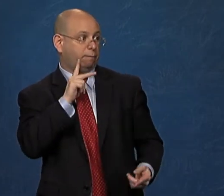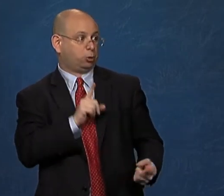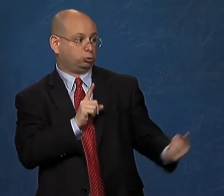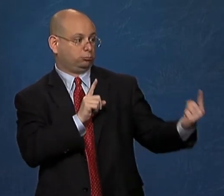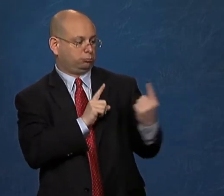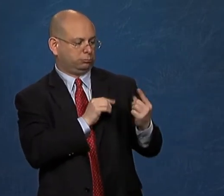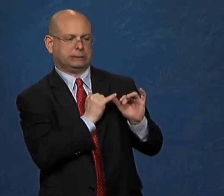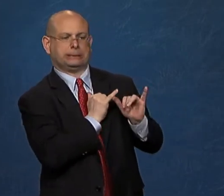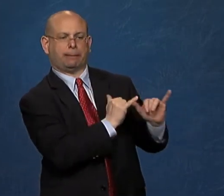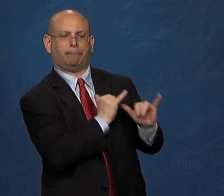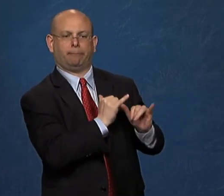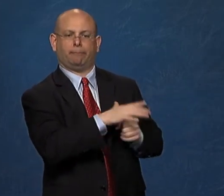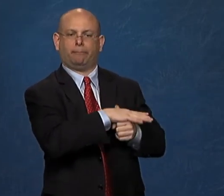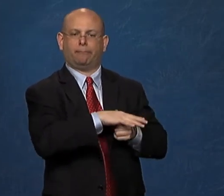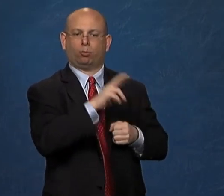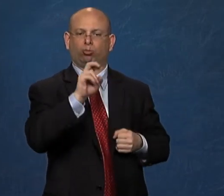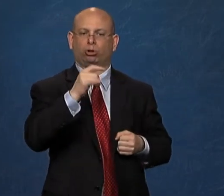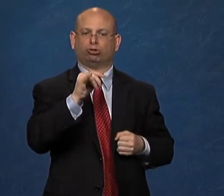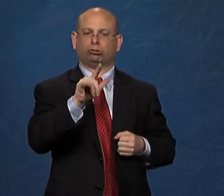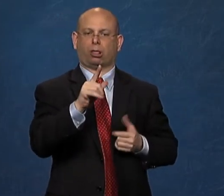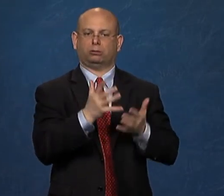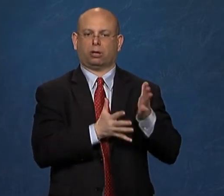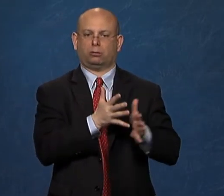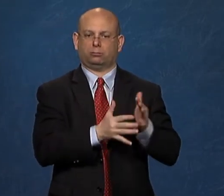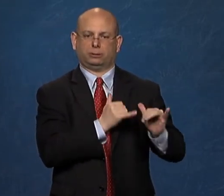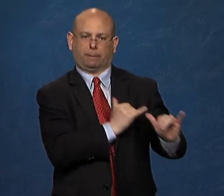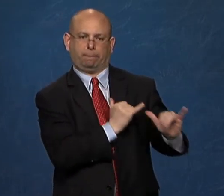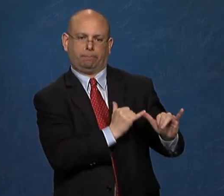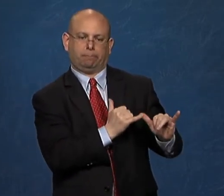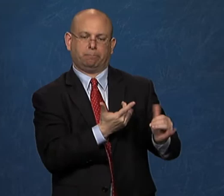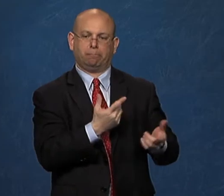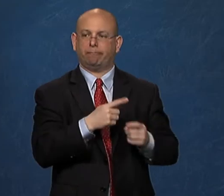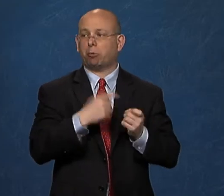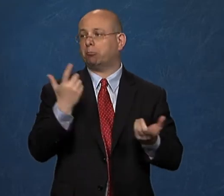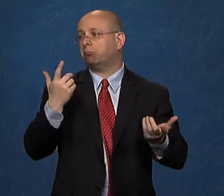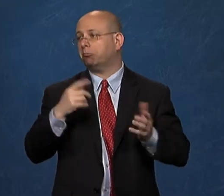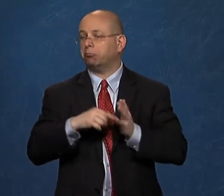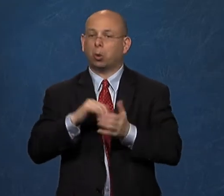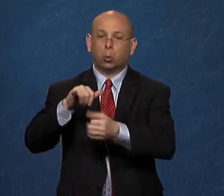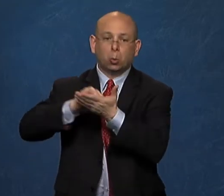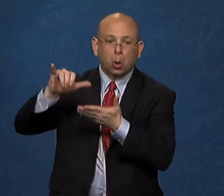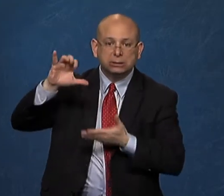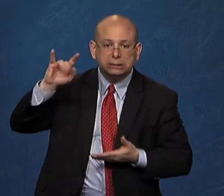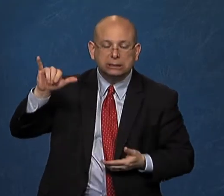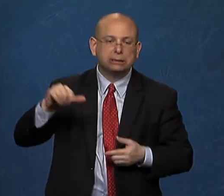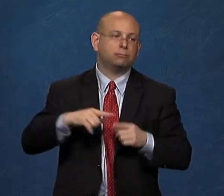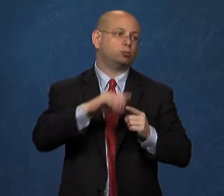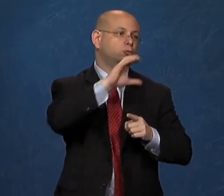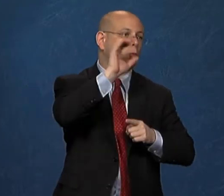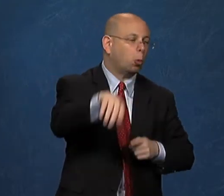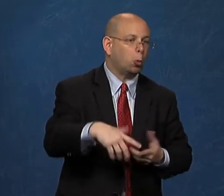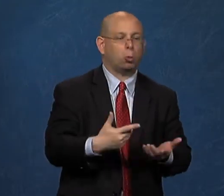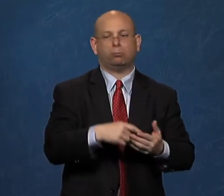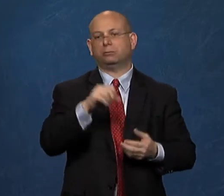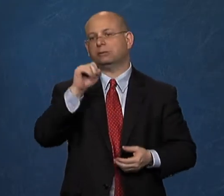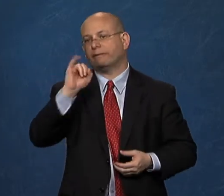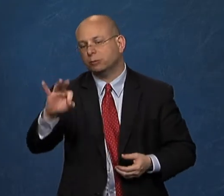Typically with an on-site interpreter, you'll find very often that they and the deaf consumer come from the same regional area. Perhaps they're from New York